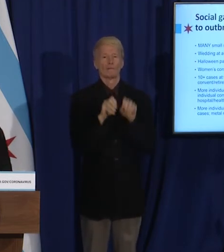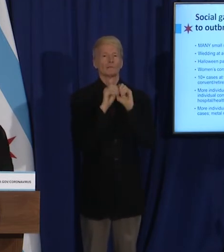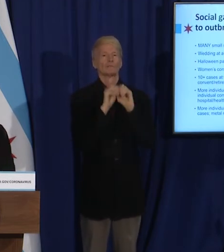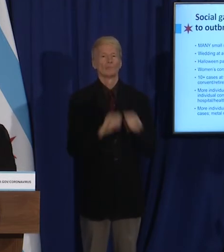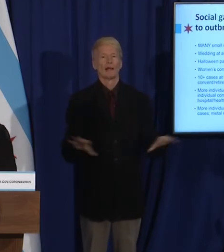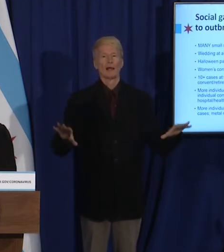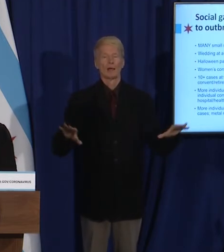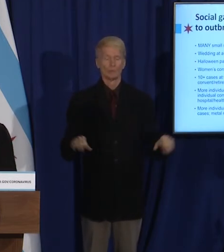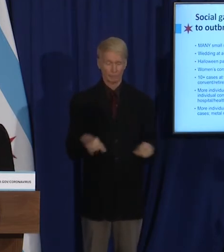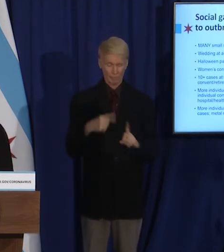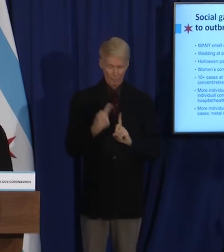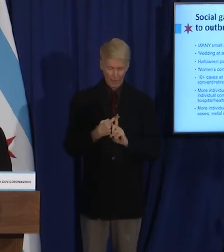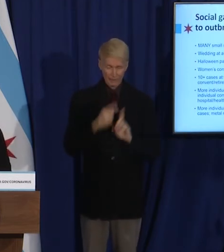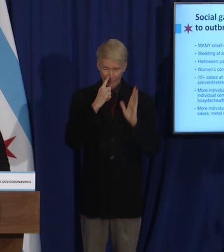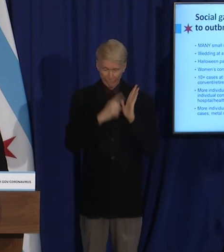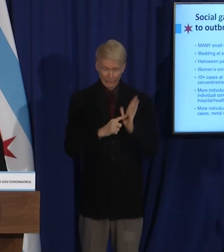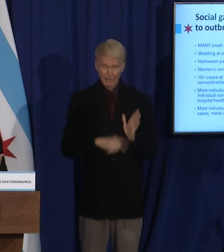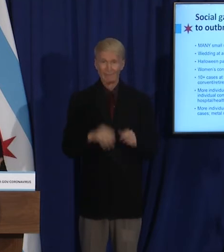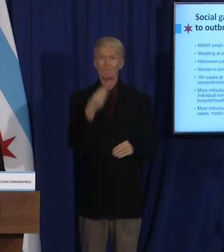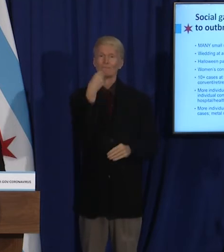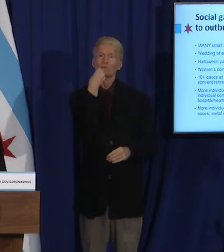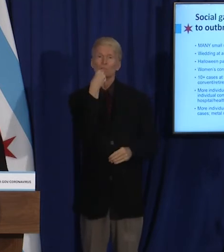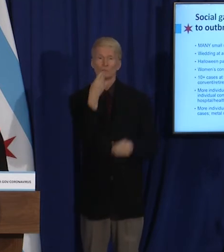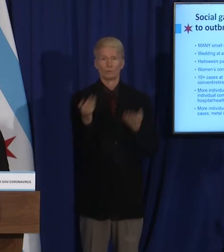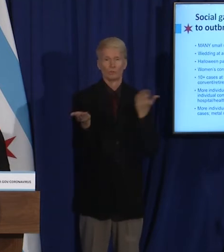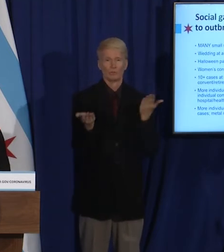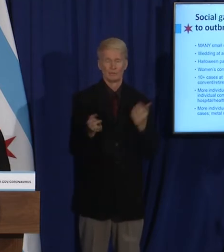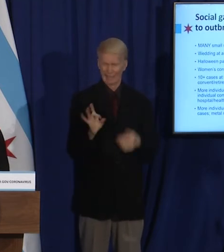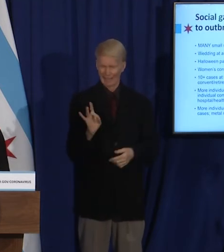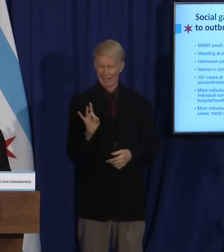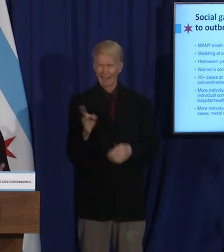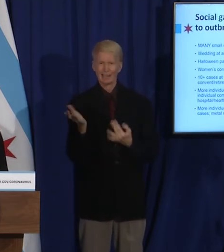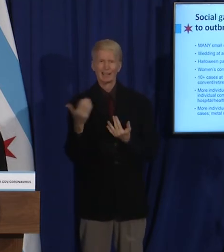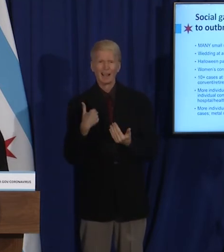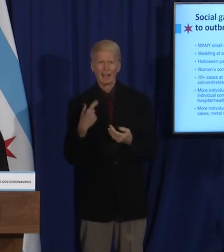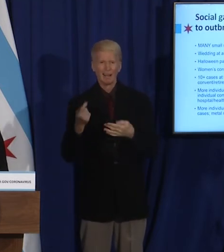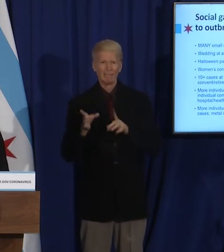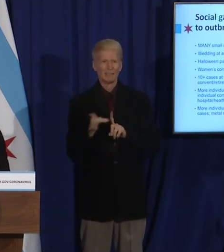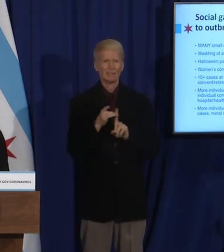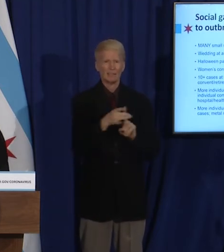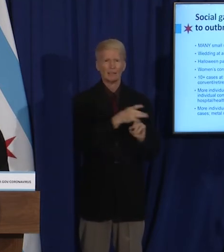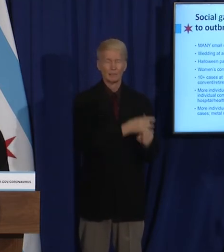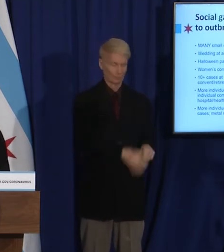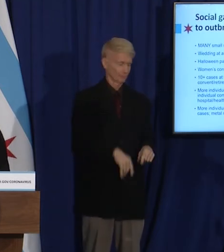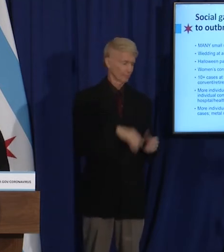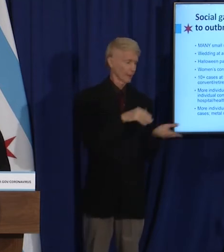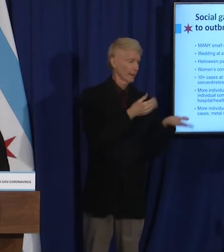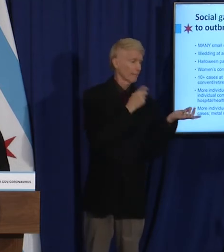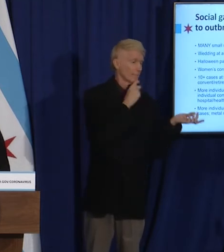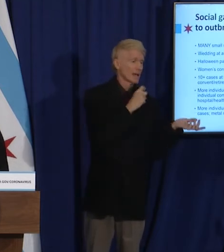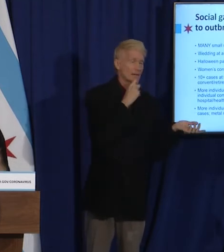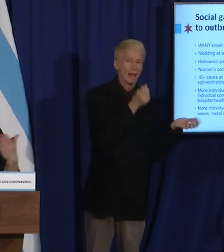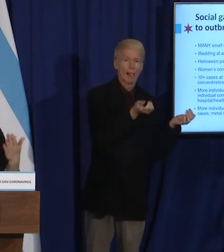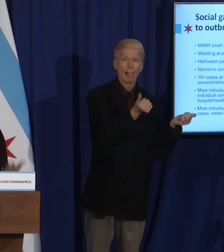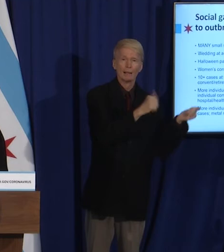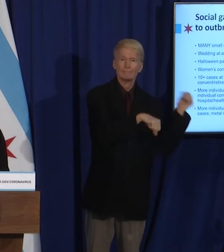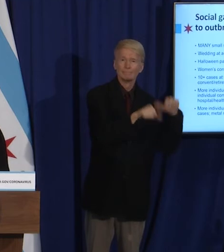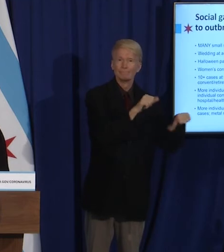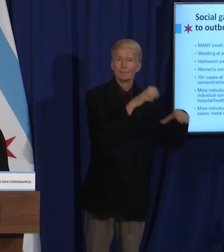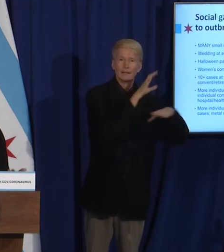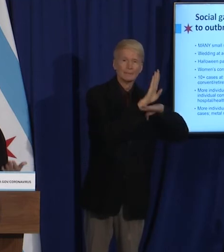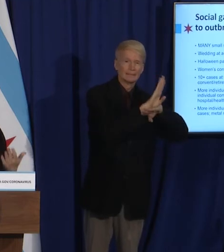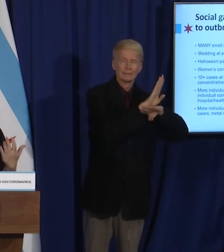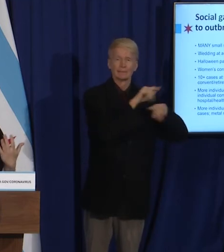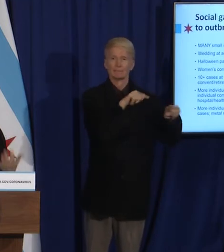in a food service company that's got 8 cases, a metal manufacturing company that's got 12 confirmed and 5 suspect cases. My